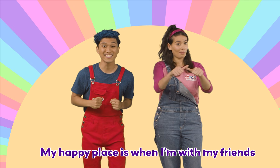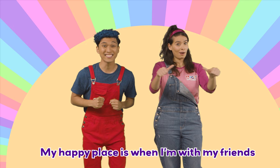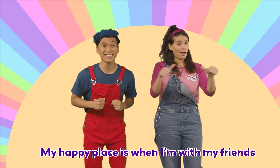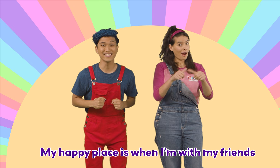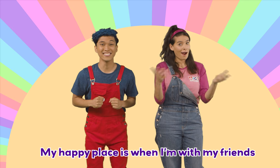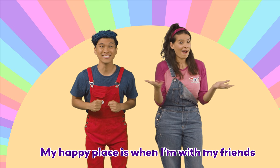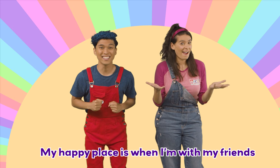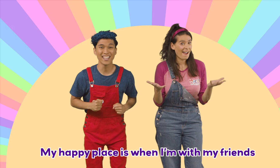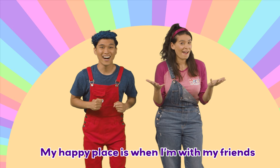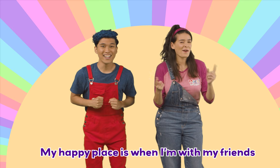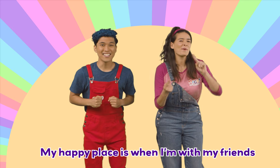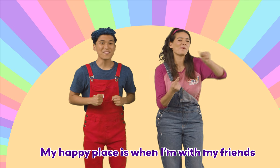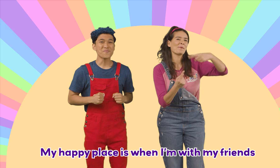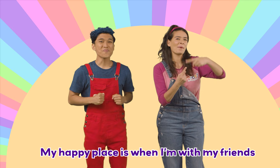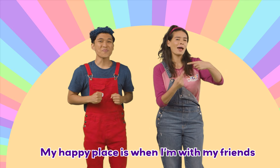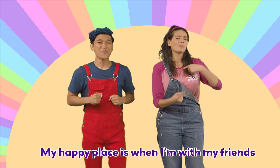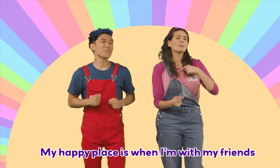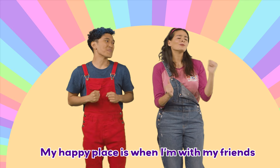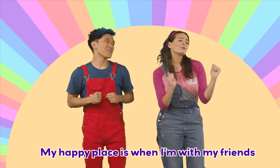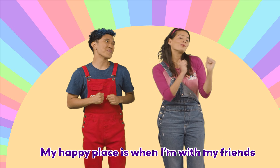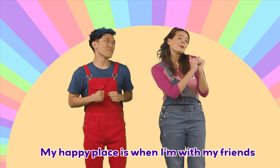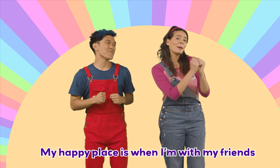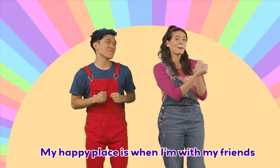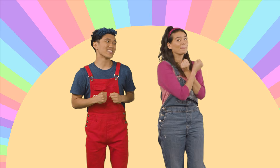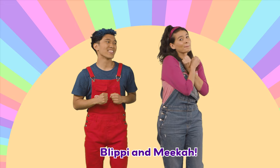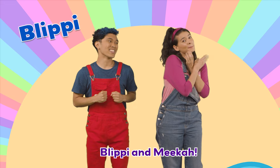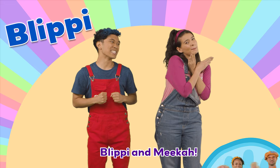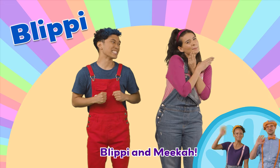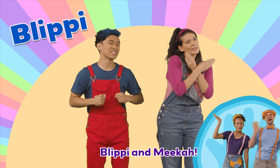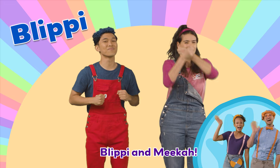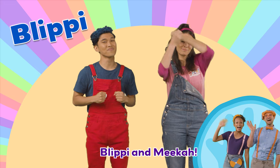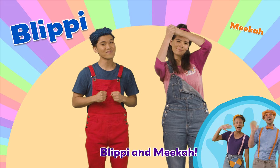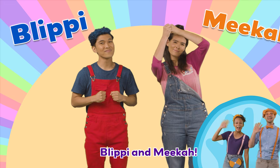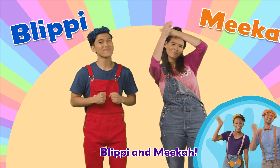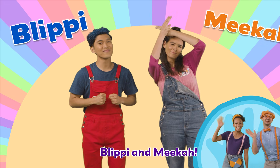place is when I'm with my friends Flippy and Mika.